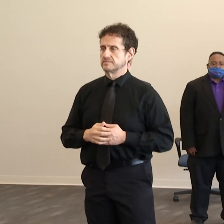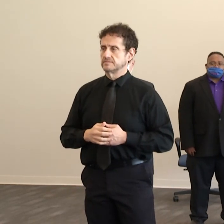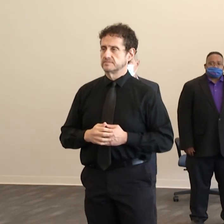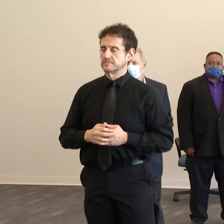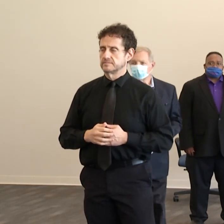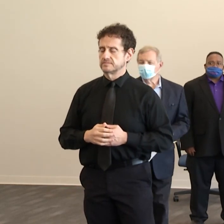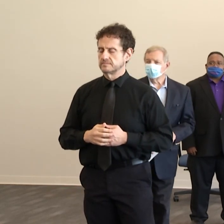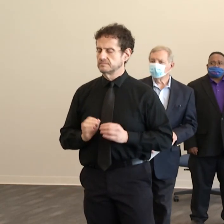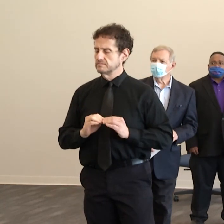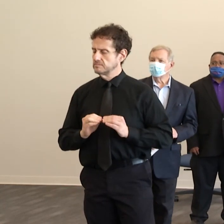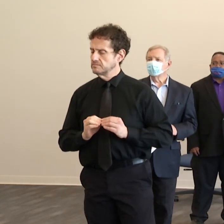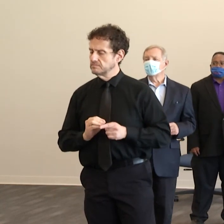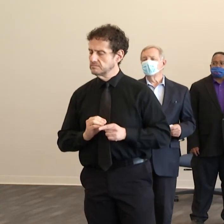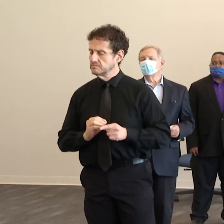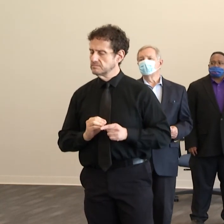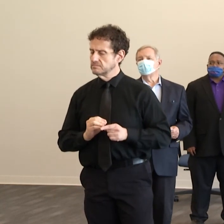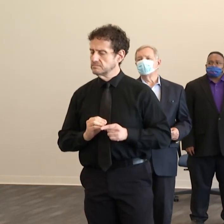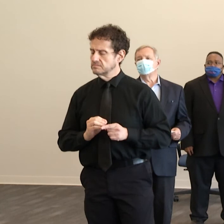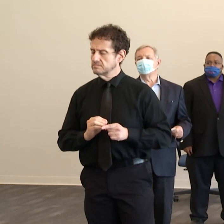Nick? Anything else?